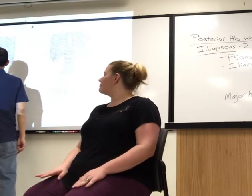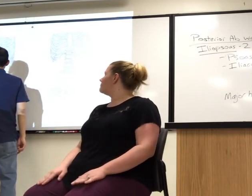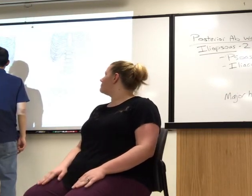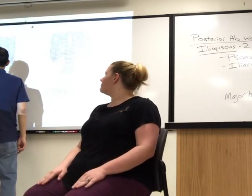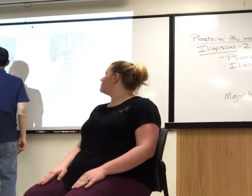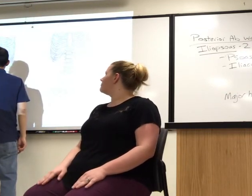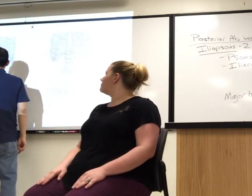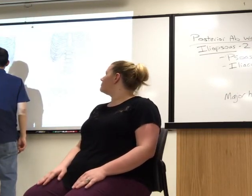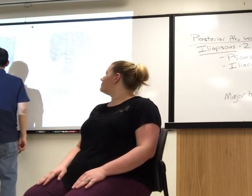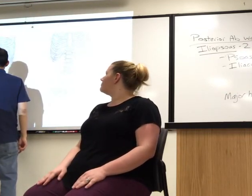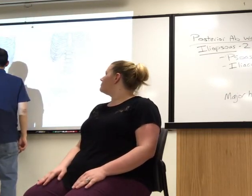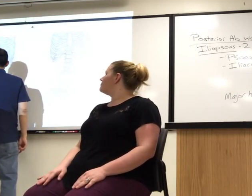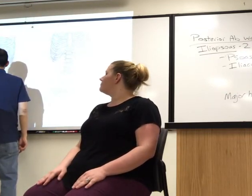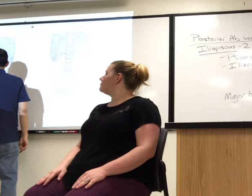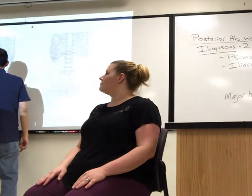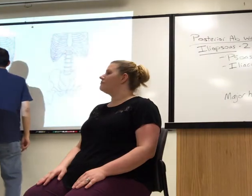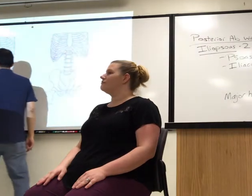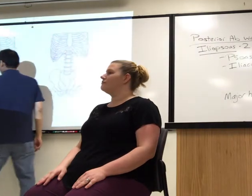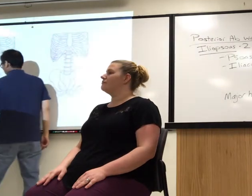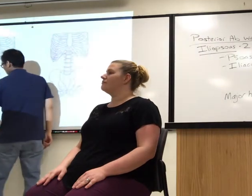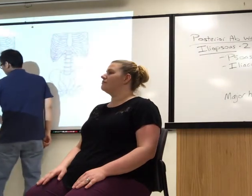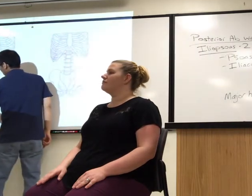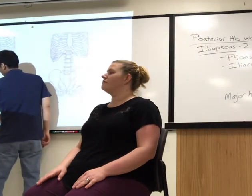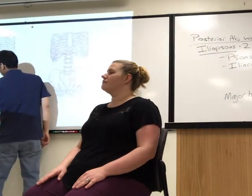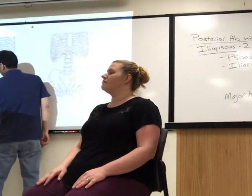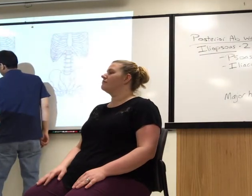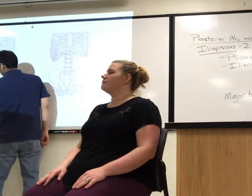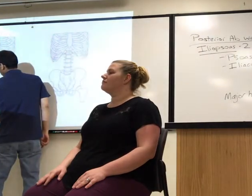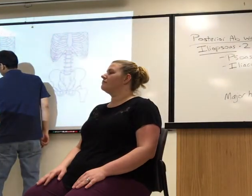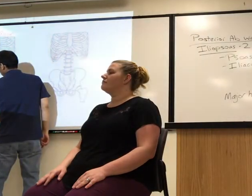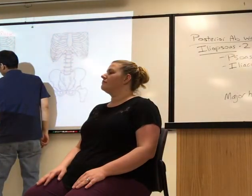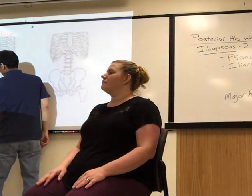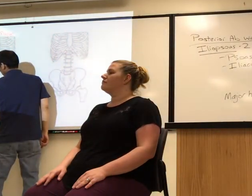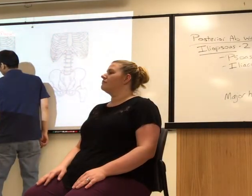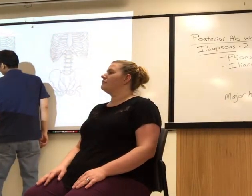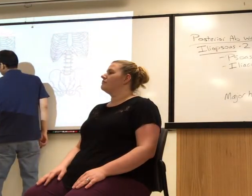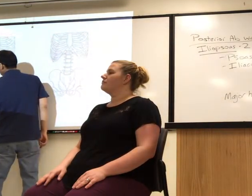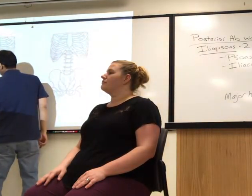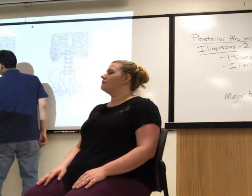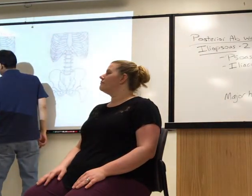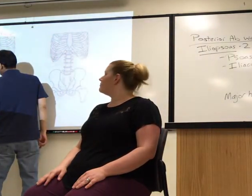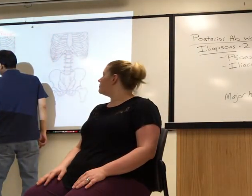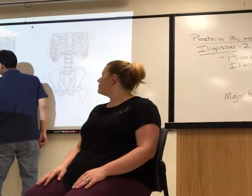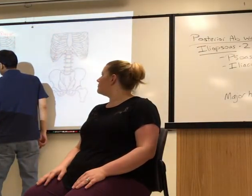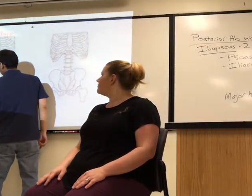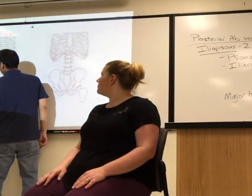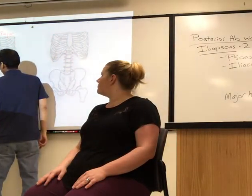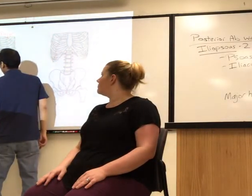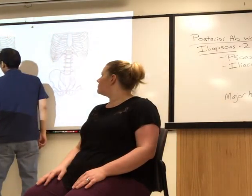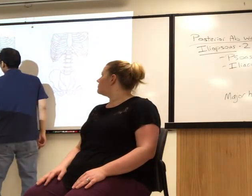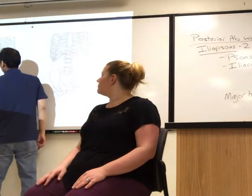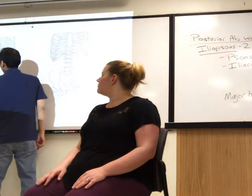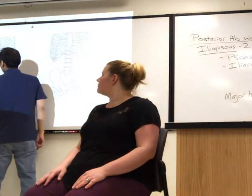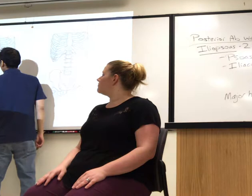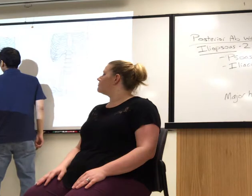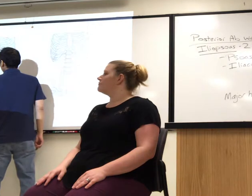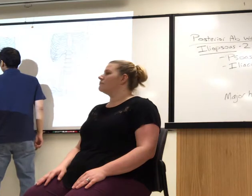Draw a muscle that goes all the way down to the trochanter there.